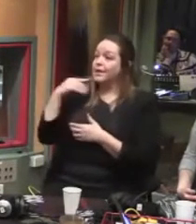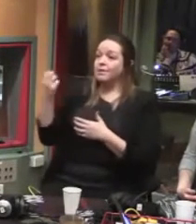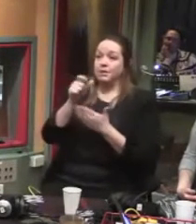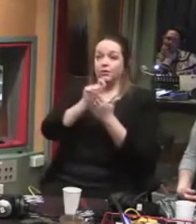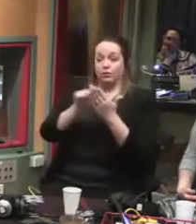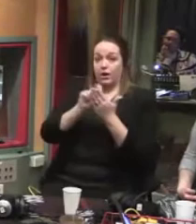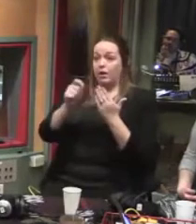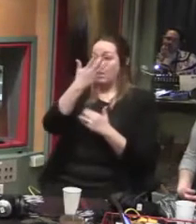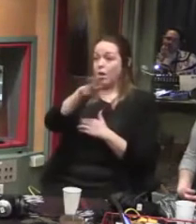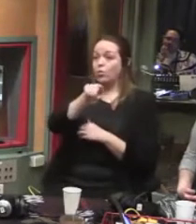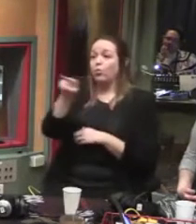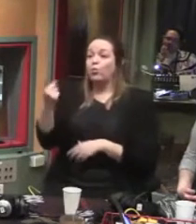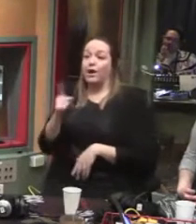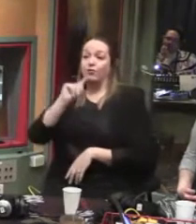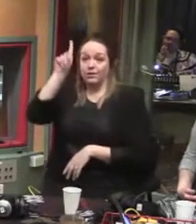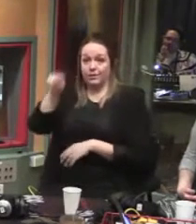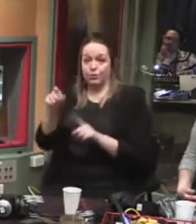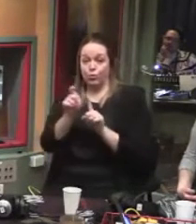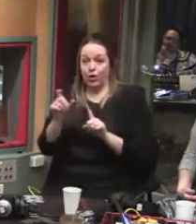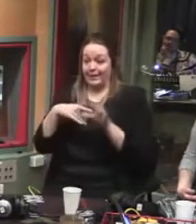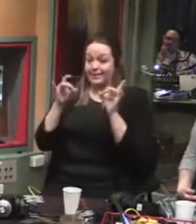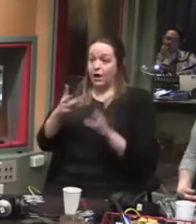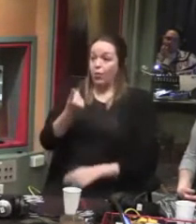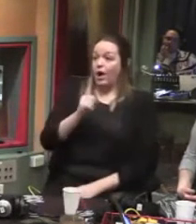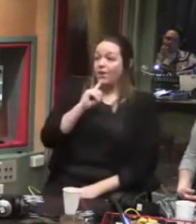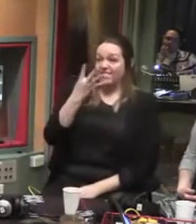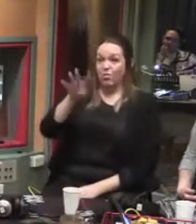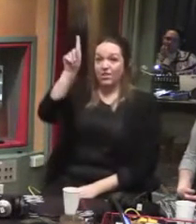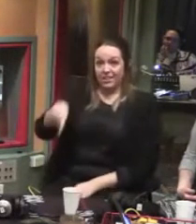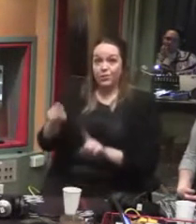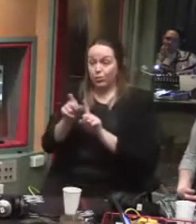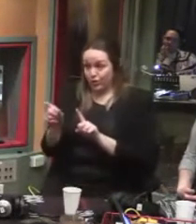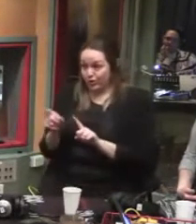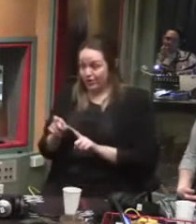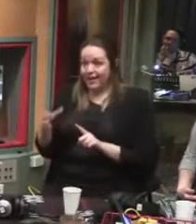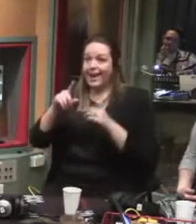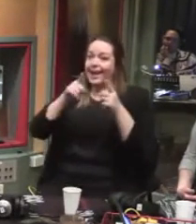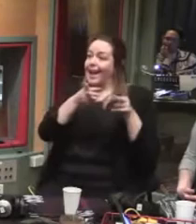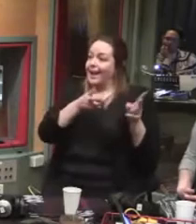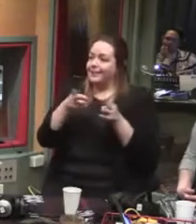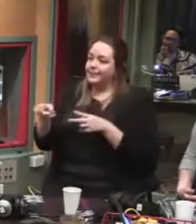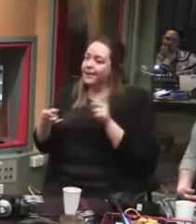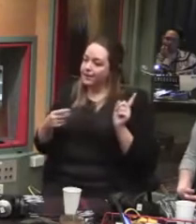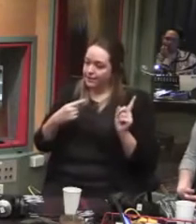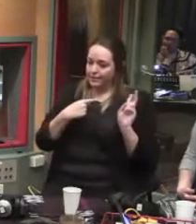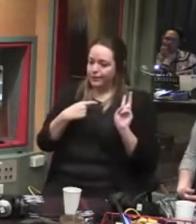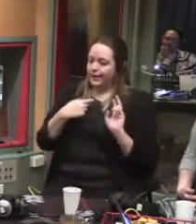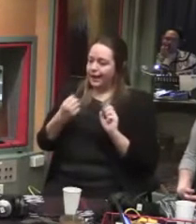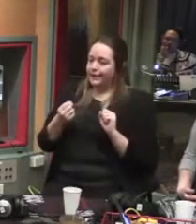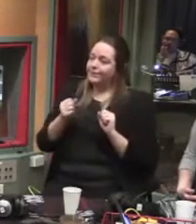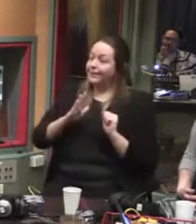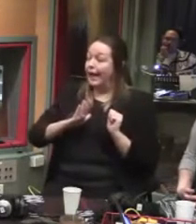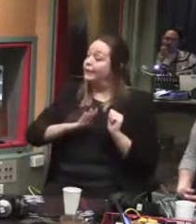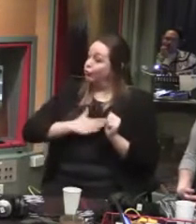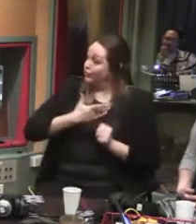90 and 100,000 words, and I think I started at 140,000, and then my editor and I had some interesting